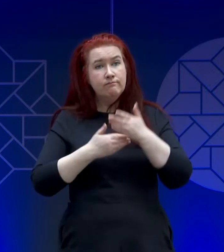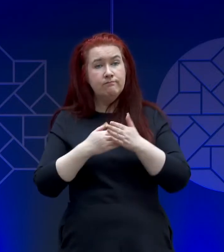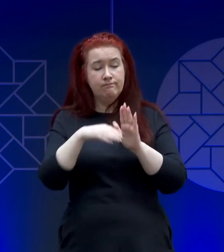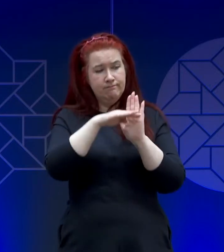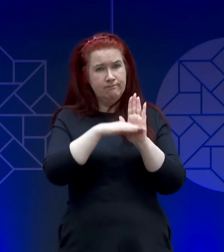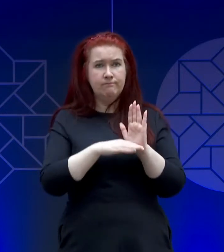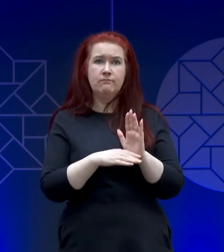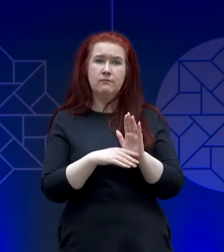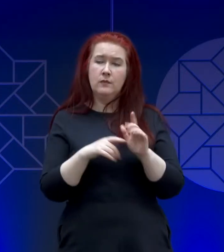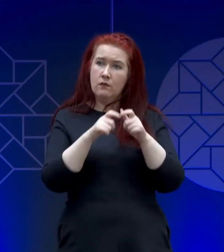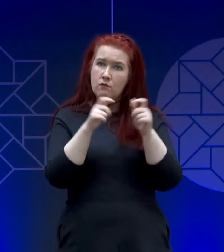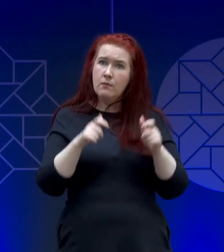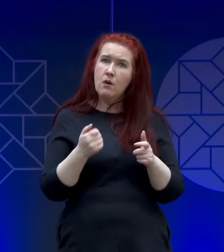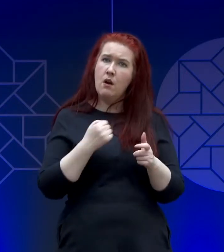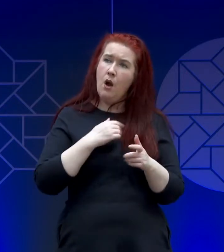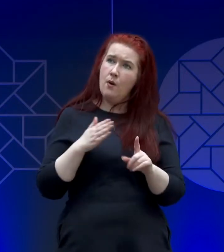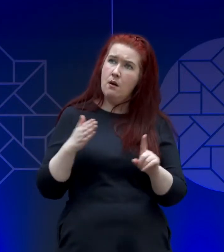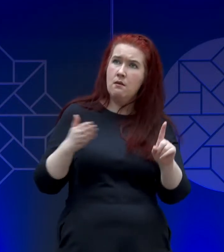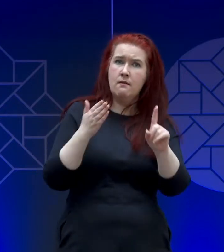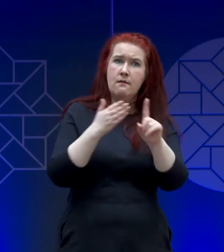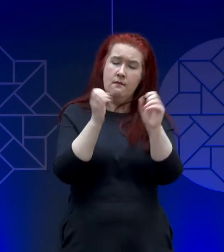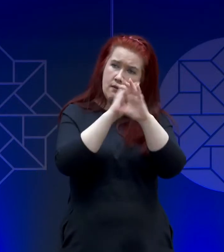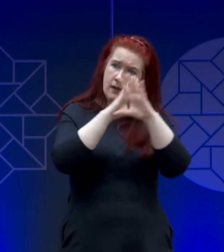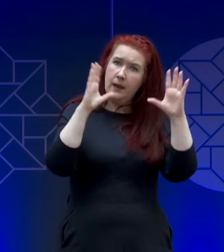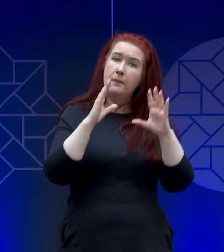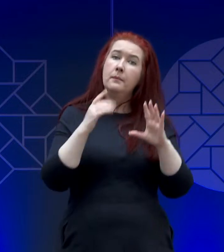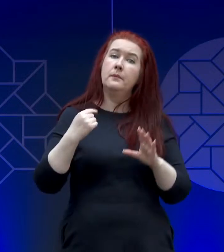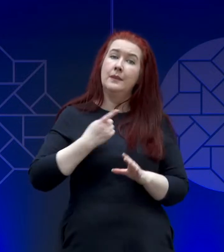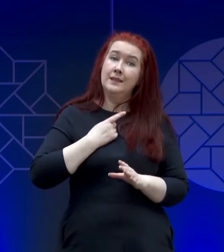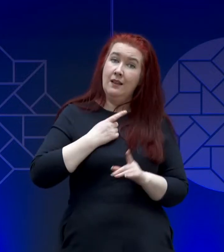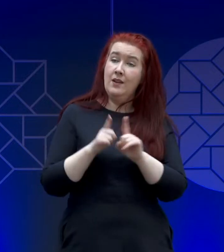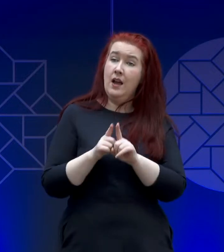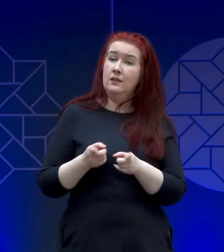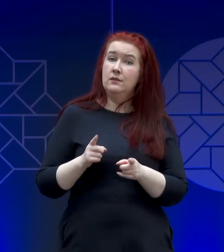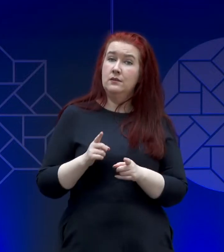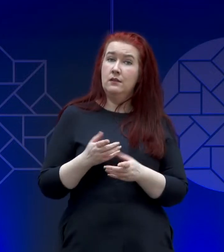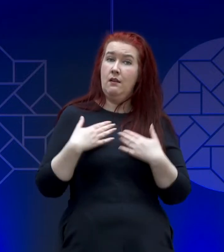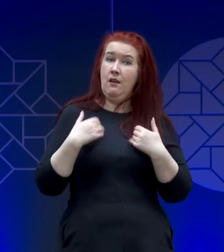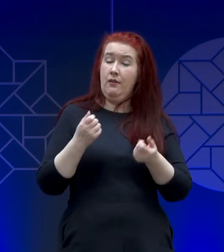of travel in leadership in the National Health Service that the Health Secretary and I will take forward,